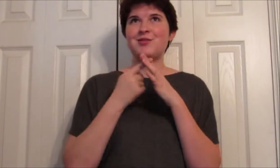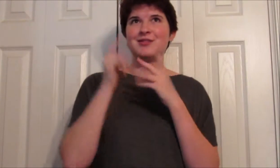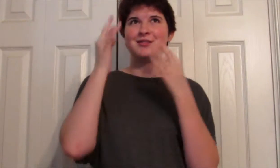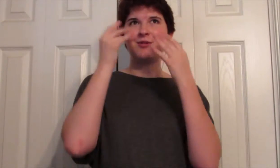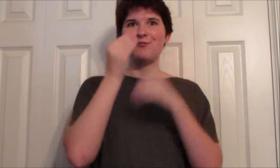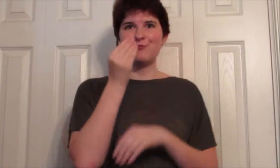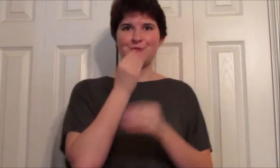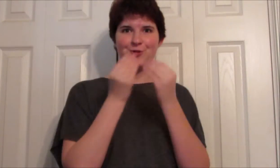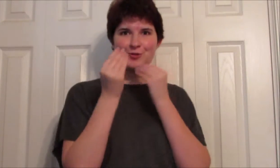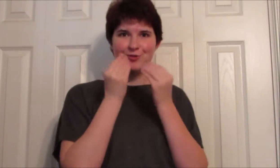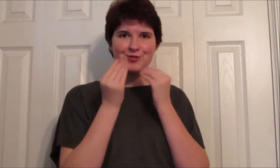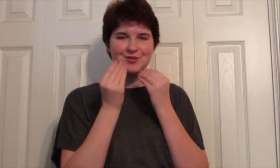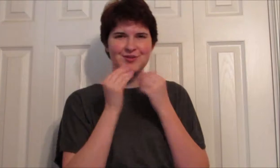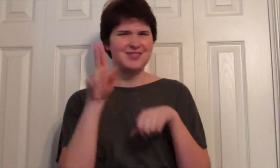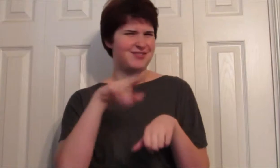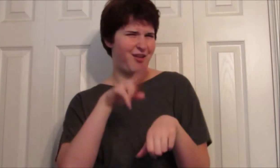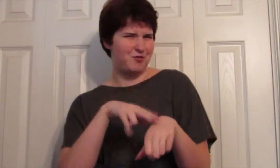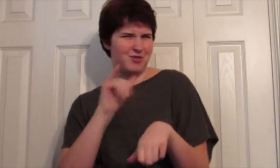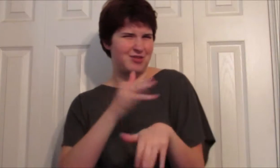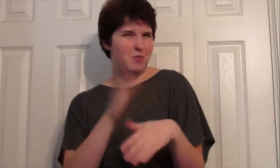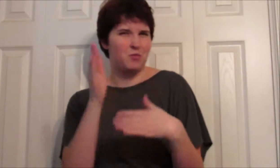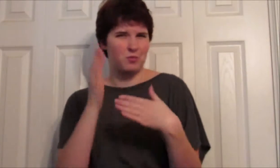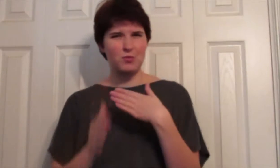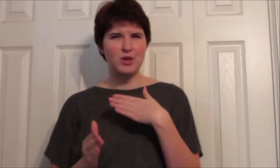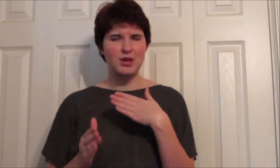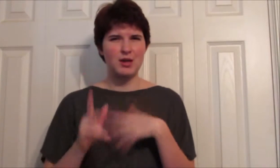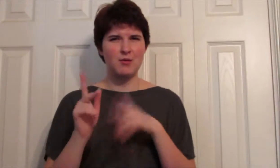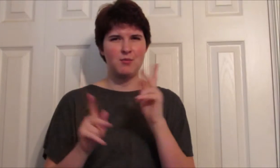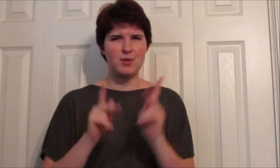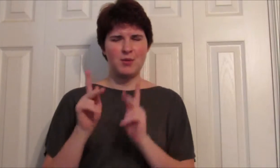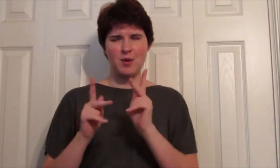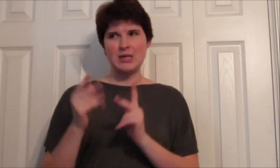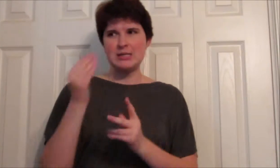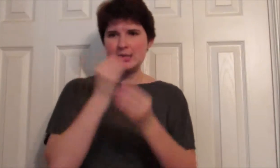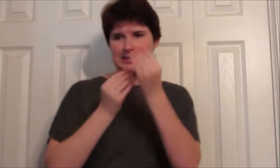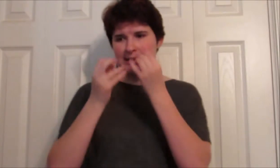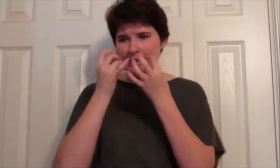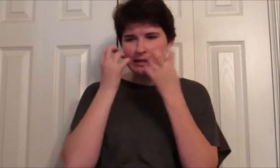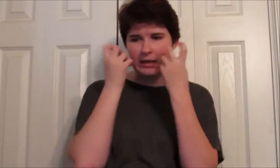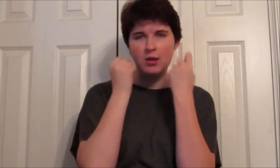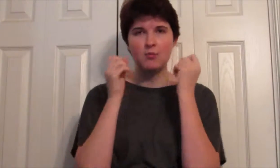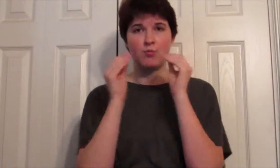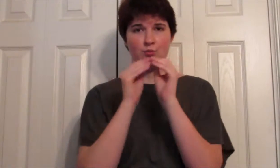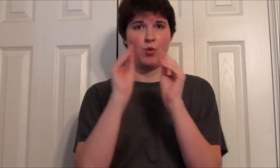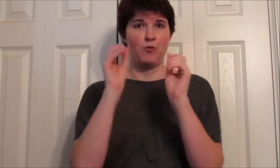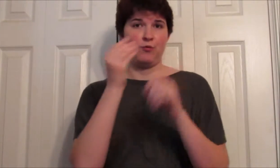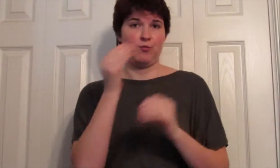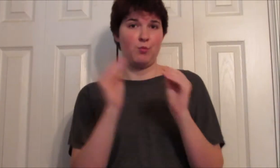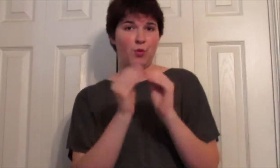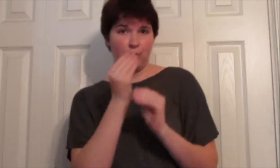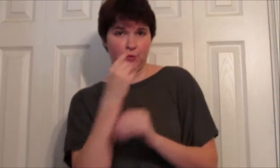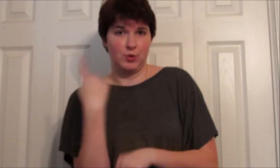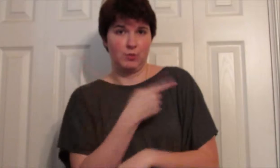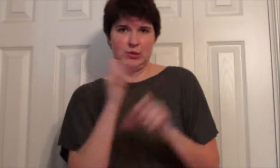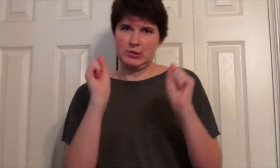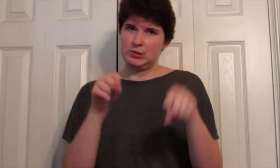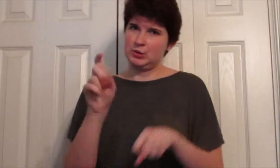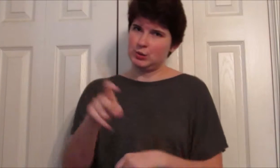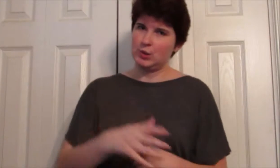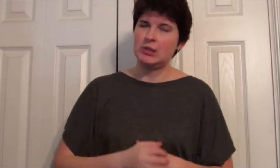food, because the Super Bowl is that sacred weekend when people consume more food than human beings were ever intended to. And some of